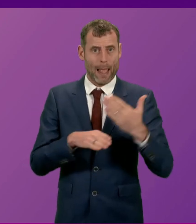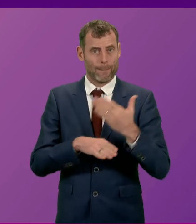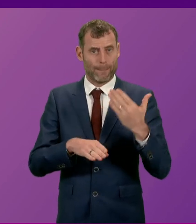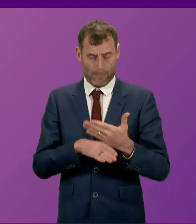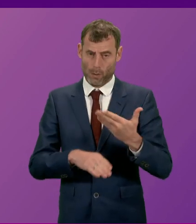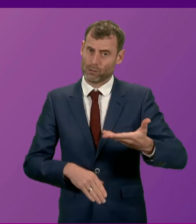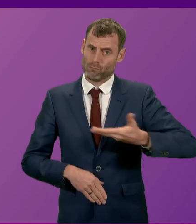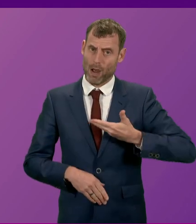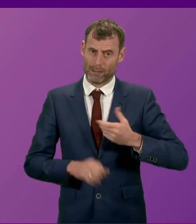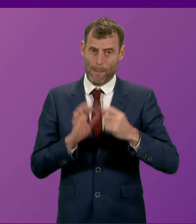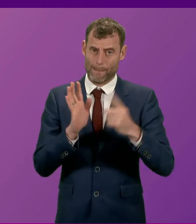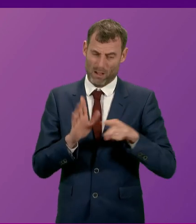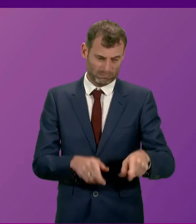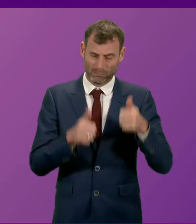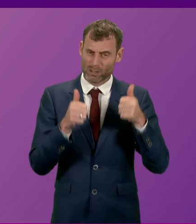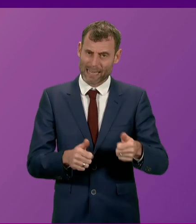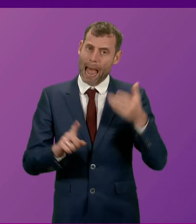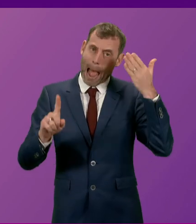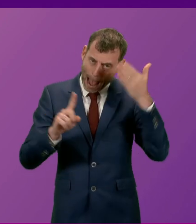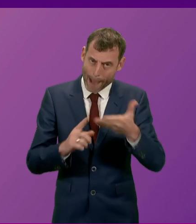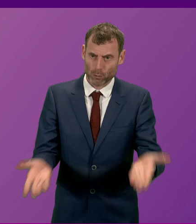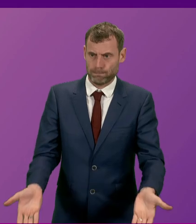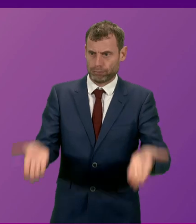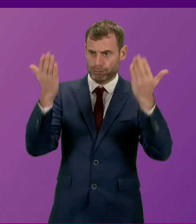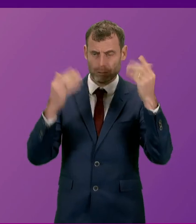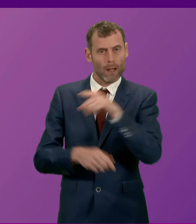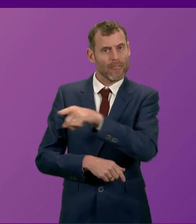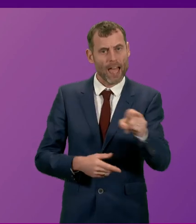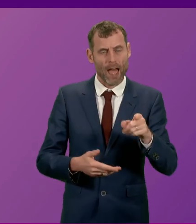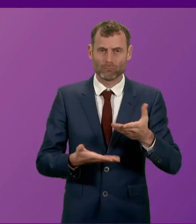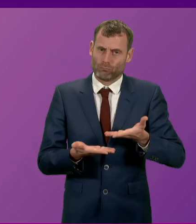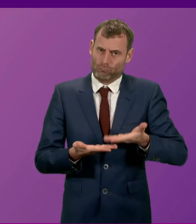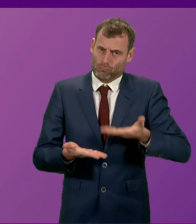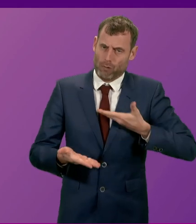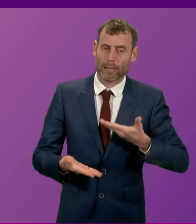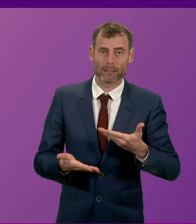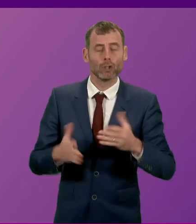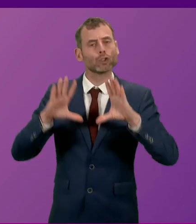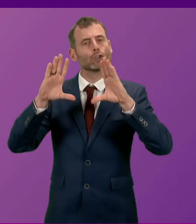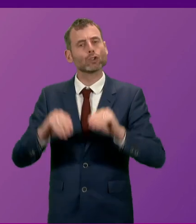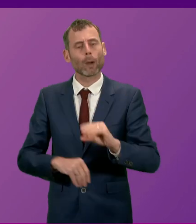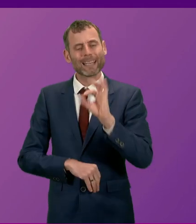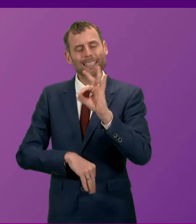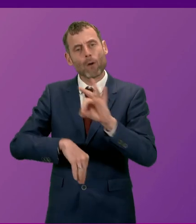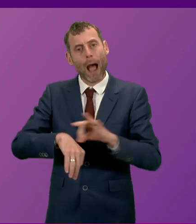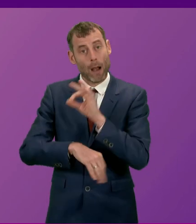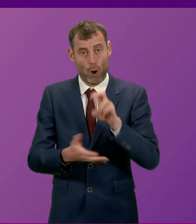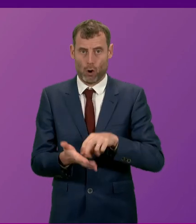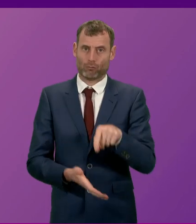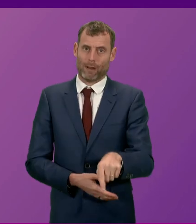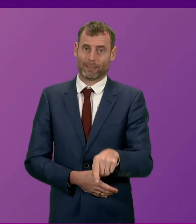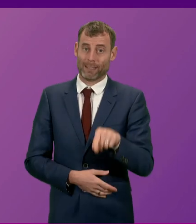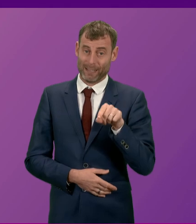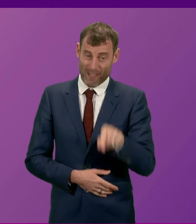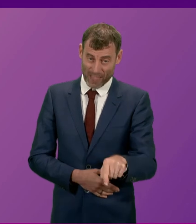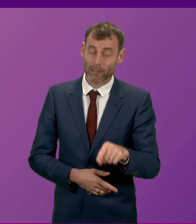workers' rights in a generation, ending fire and rehire, banning exploitative zero-hours contracts and introducing day-one rights. All of that in 100